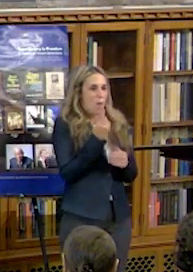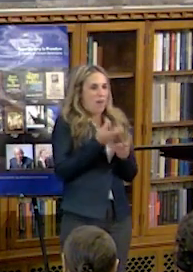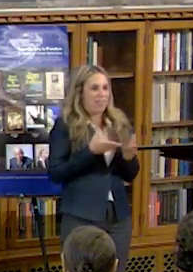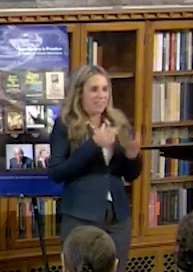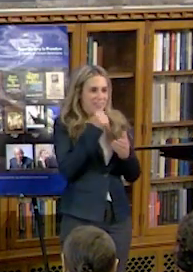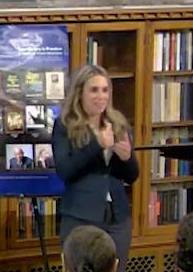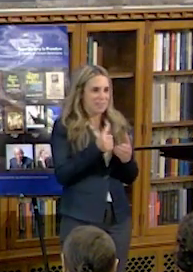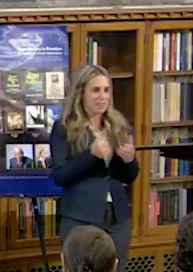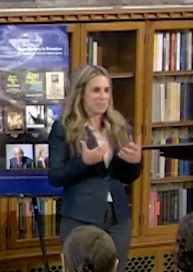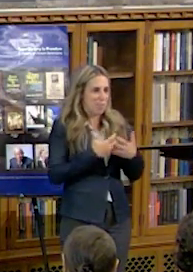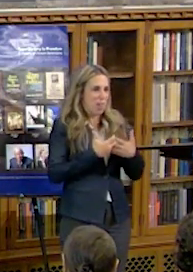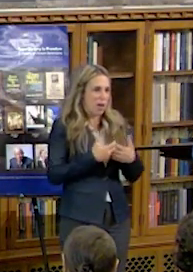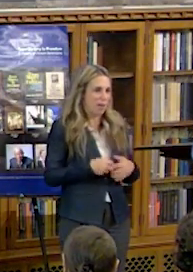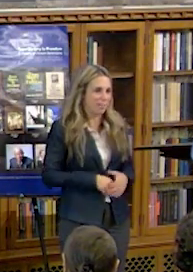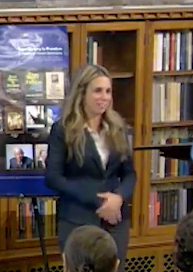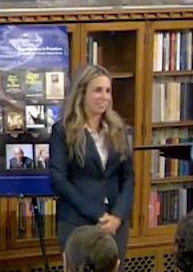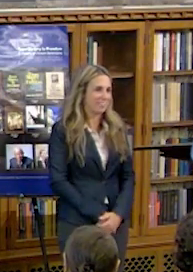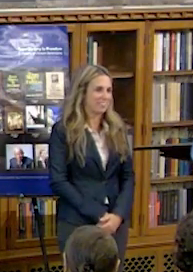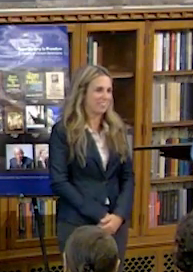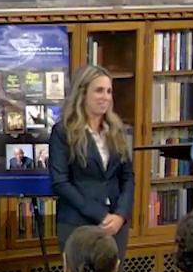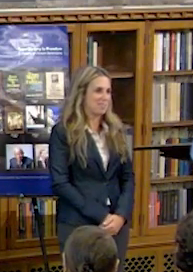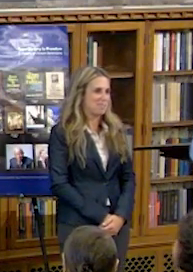here so